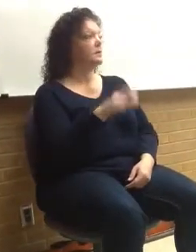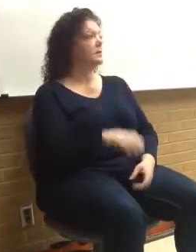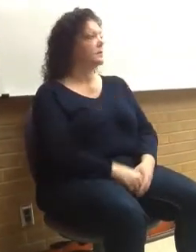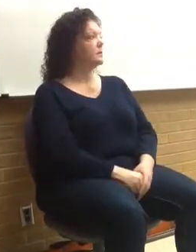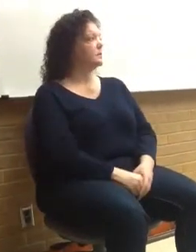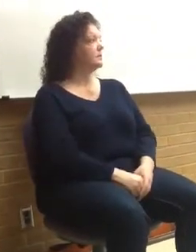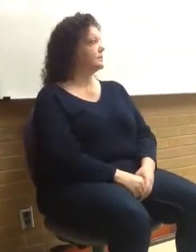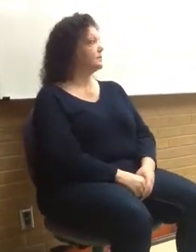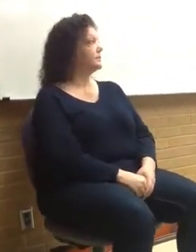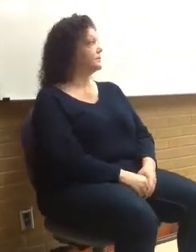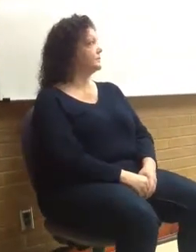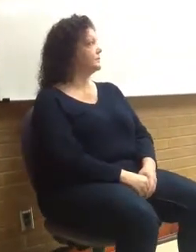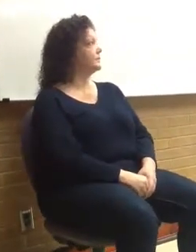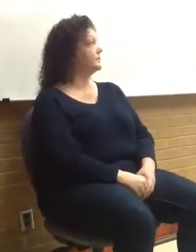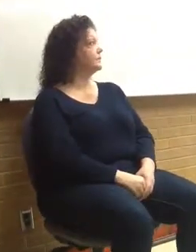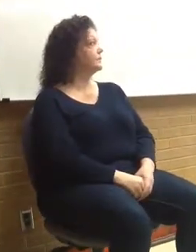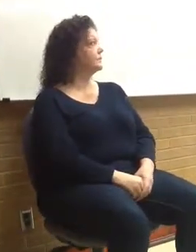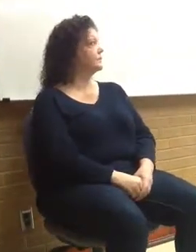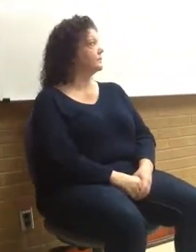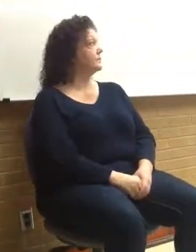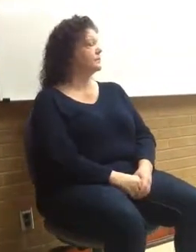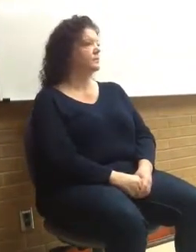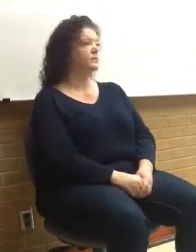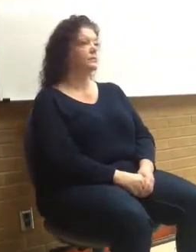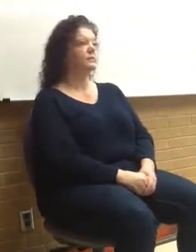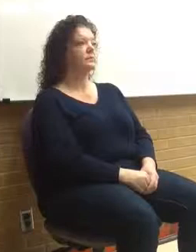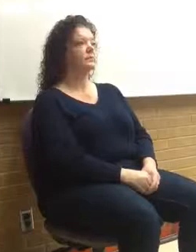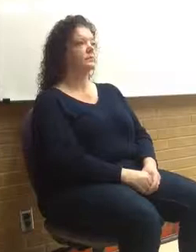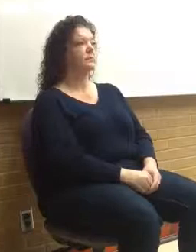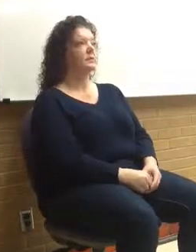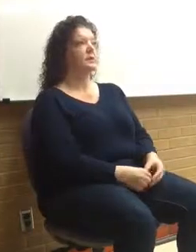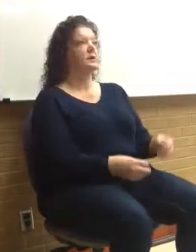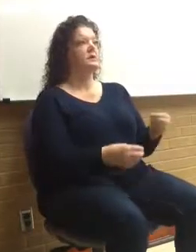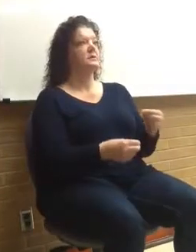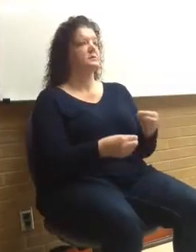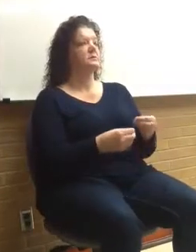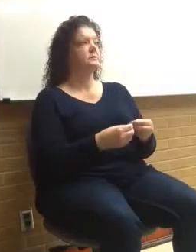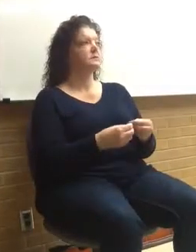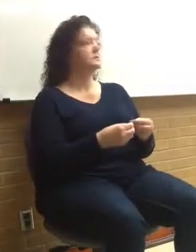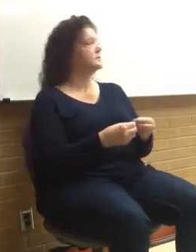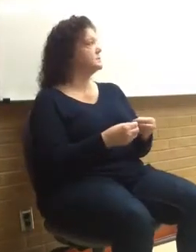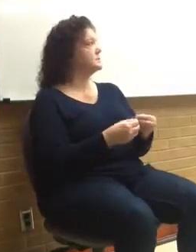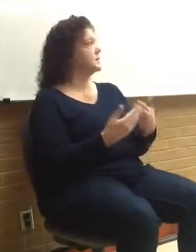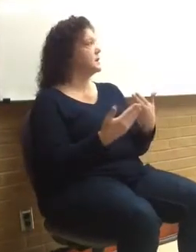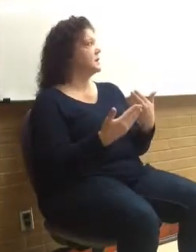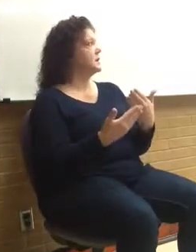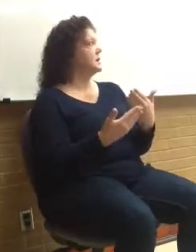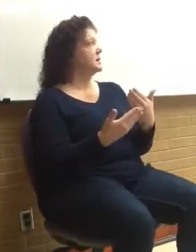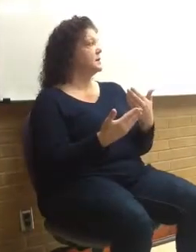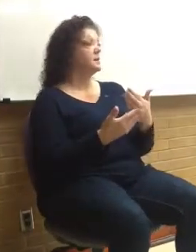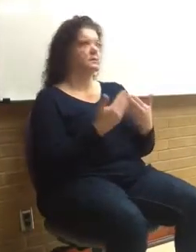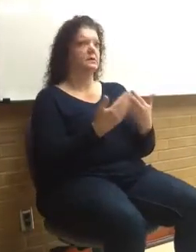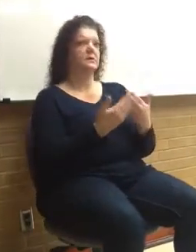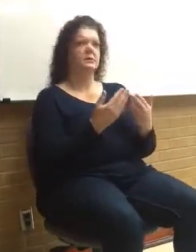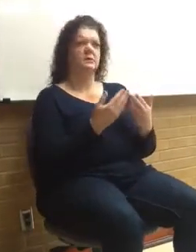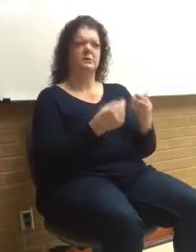or a final, it is so evident how simple you can get quickest 10 points, but you are not focused, or you were absent,